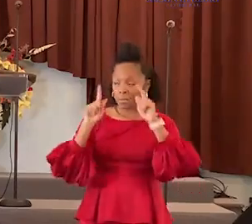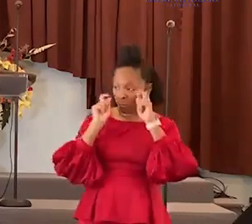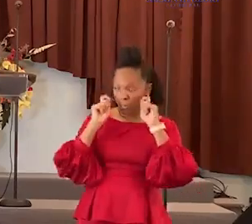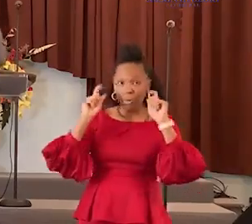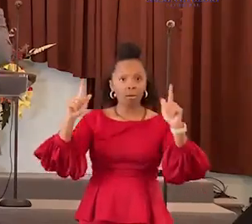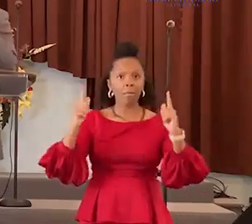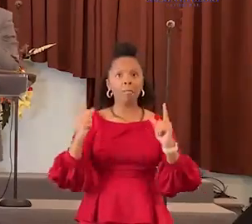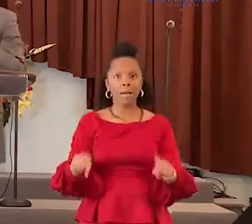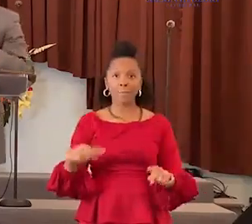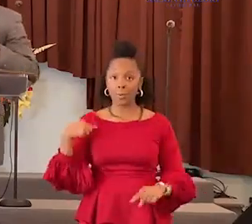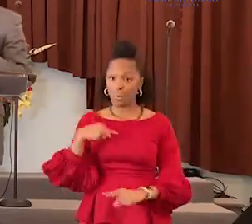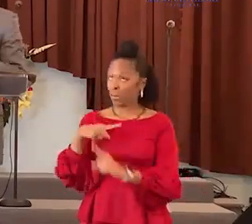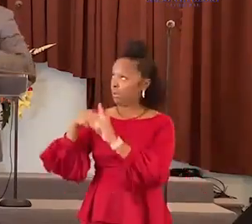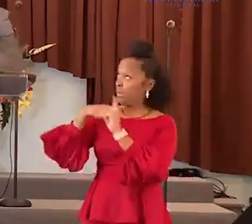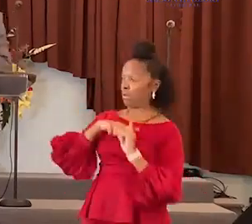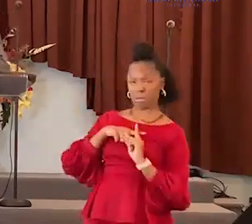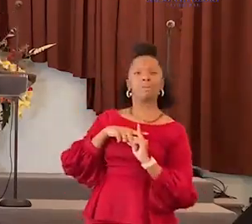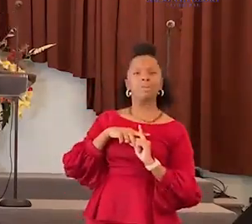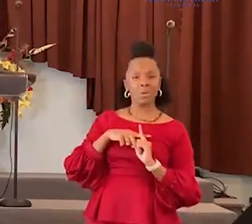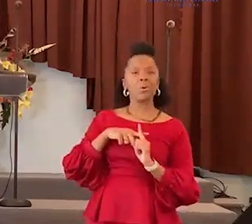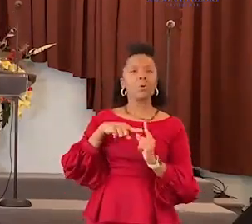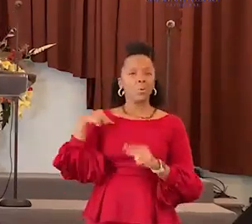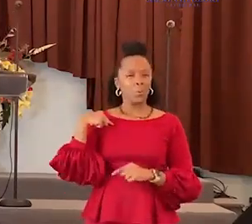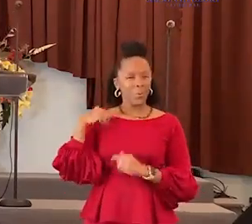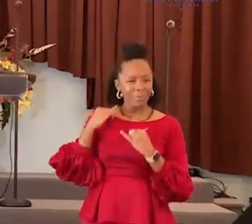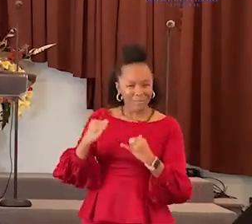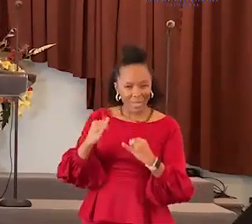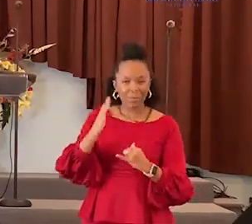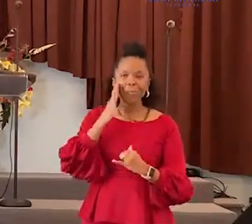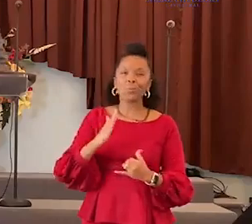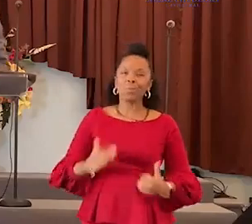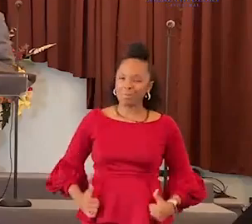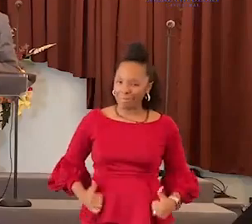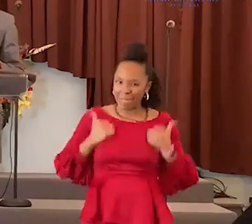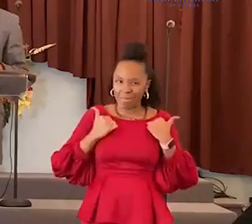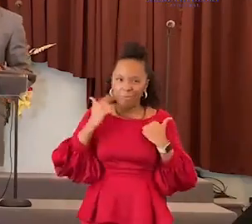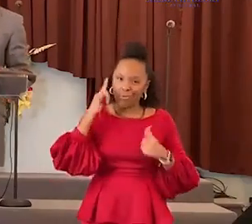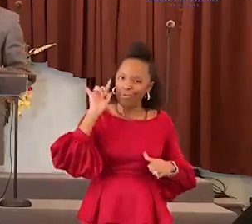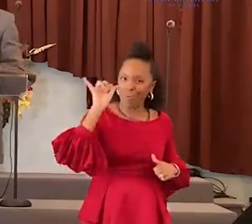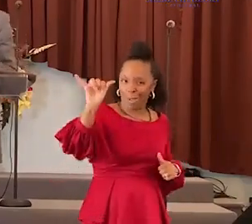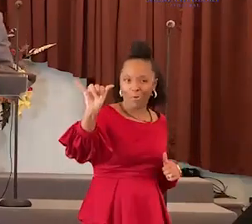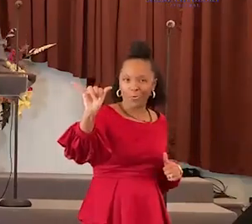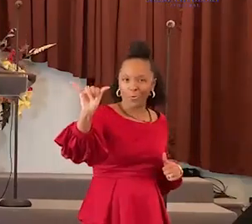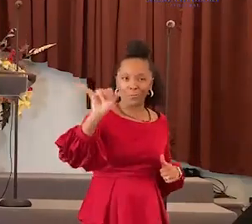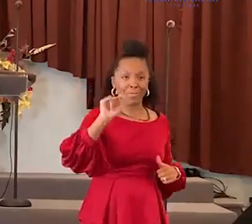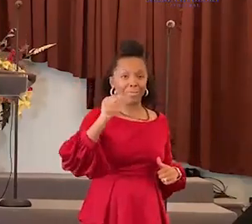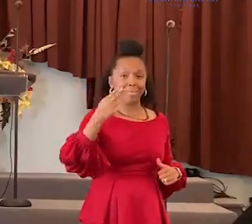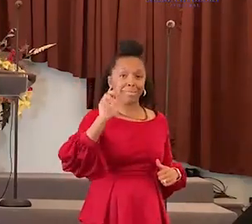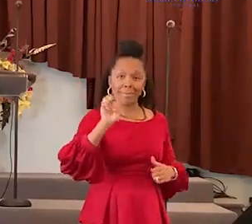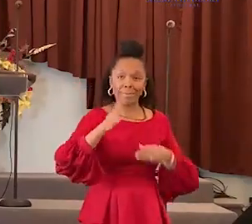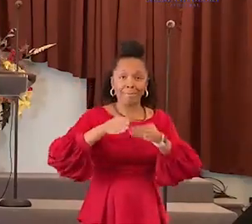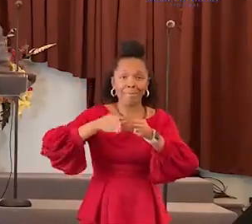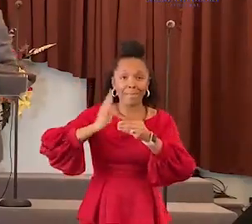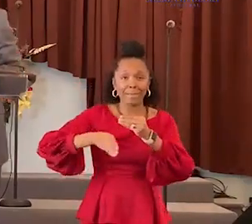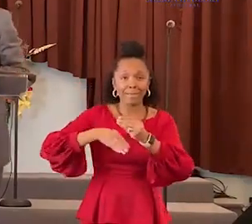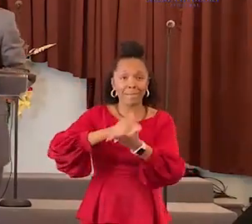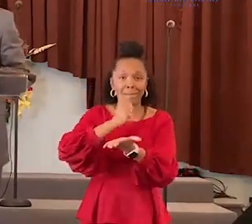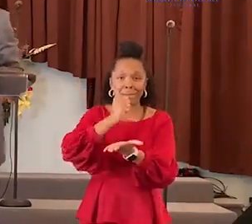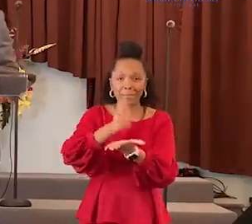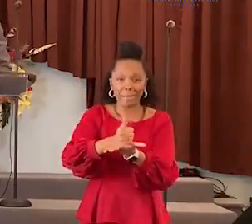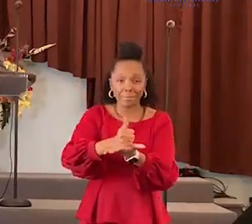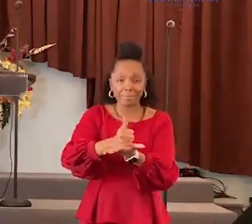one day will be married and live happily ever after. The end. Amen. My brothers and my